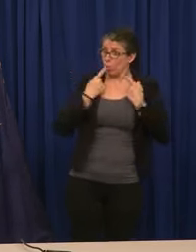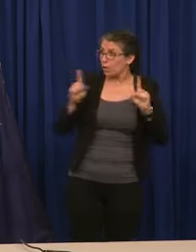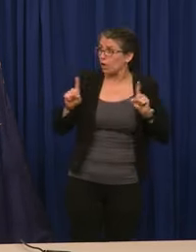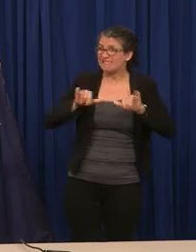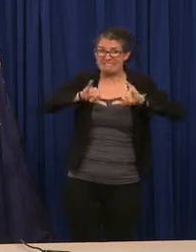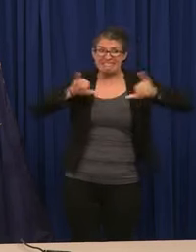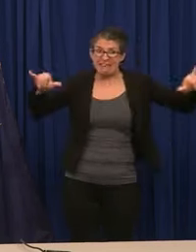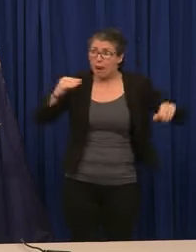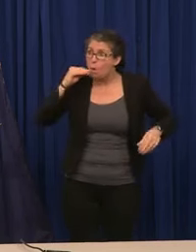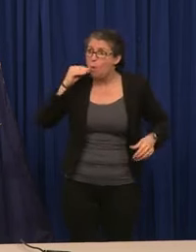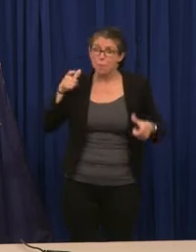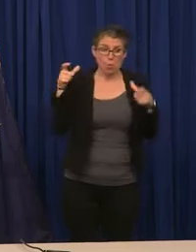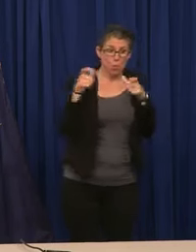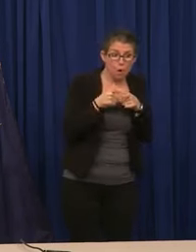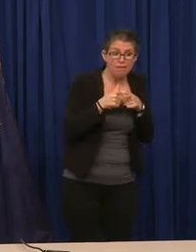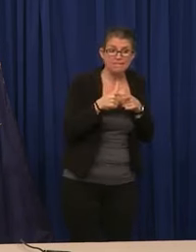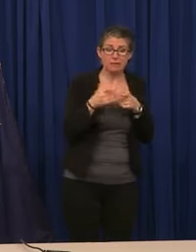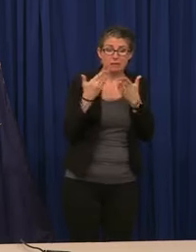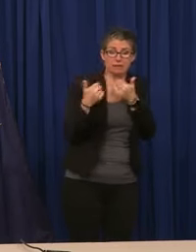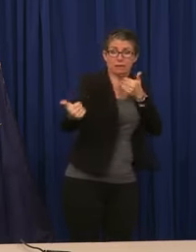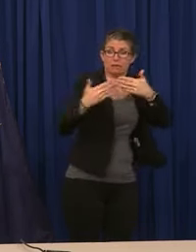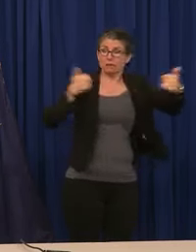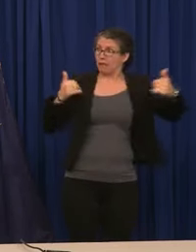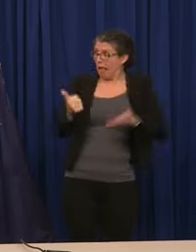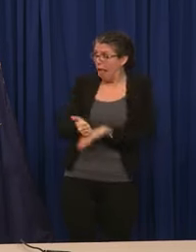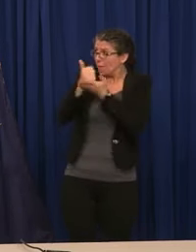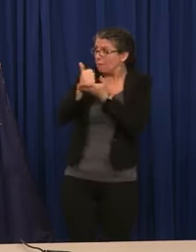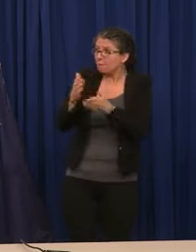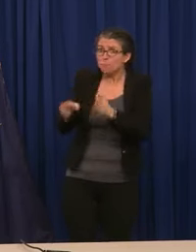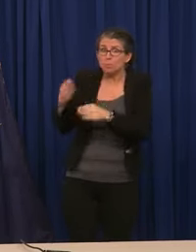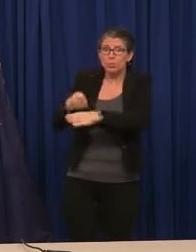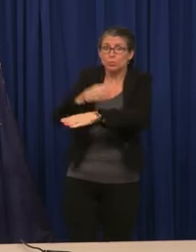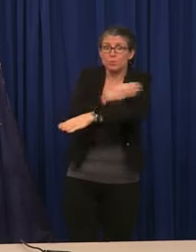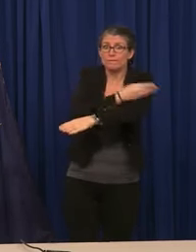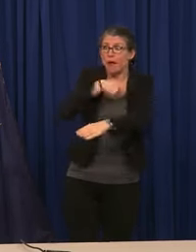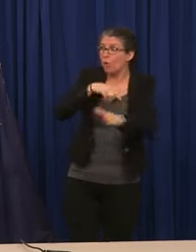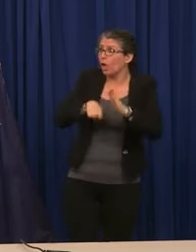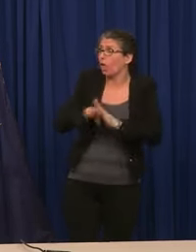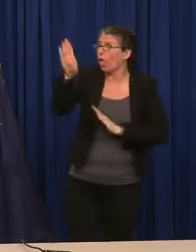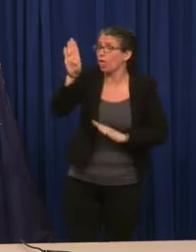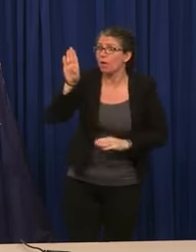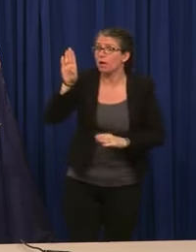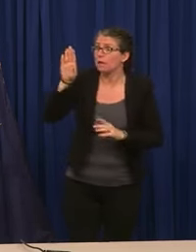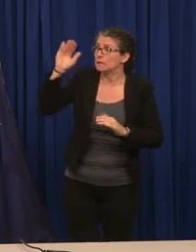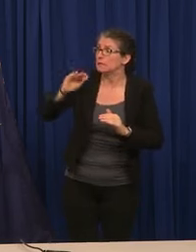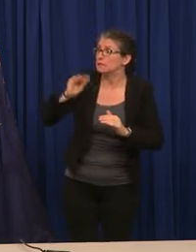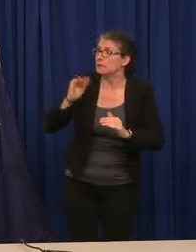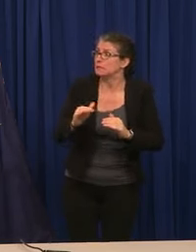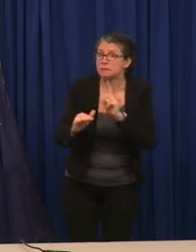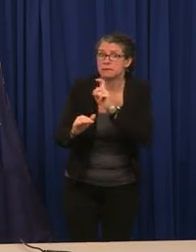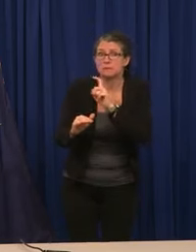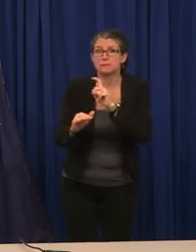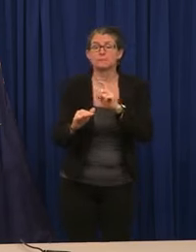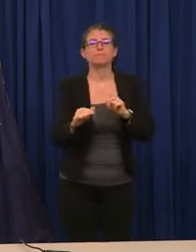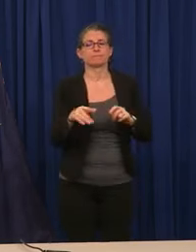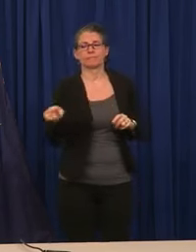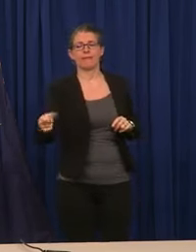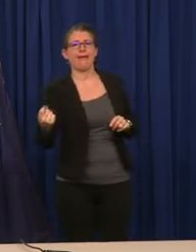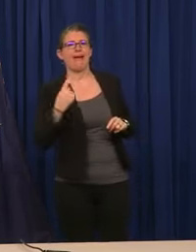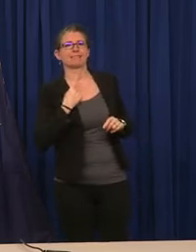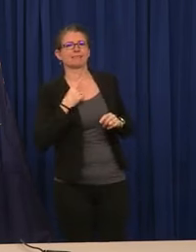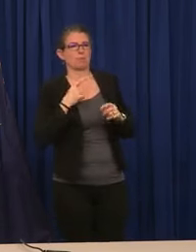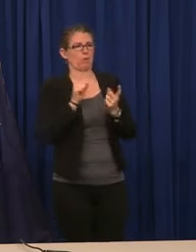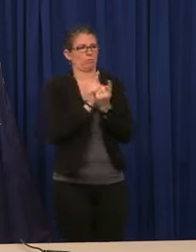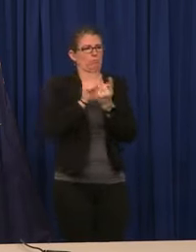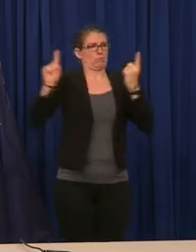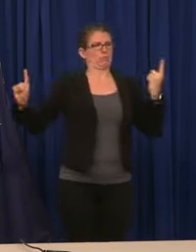been on transmission rates? Good. So Kevin's question is whether we can say anything about the social distancing measures, physical distancing measures that